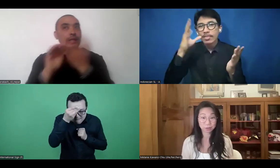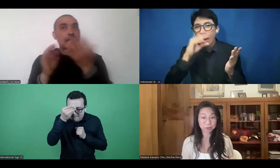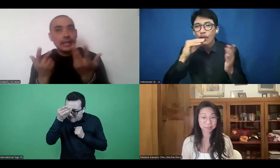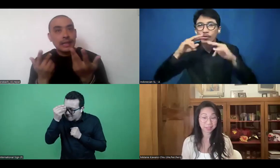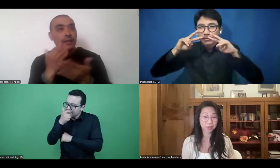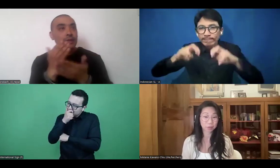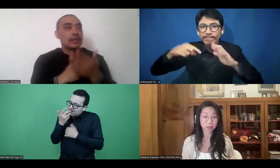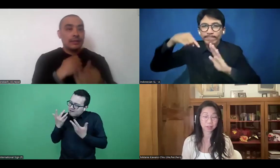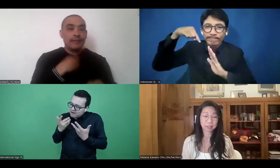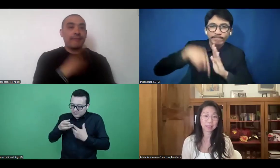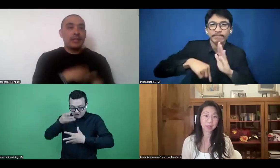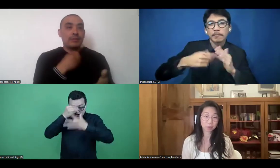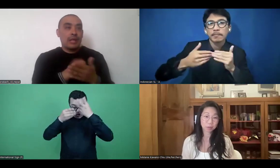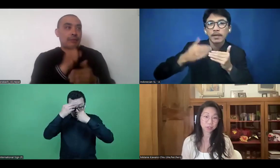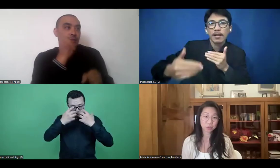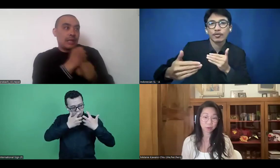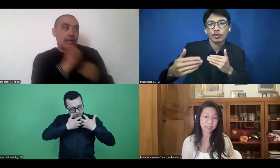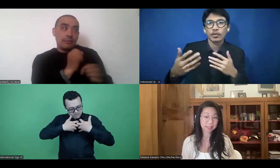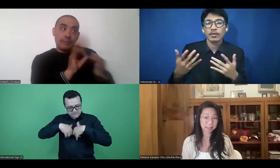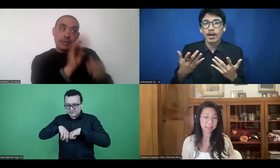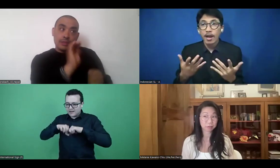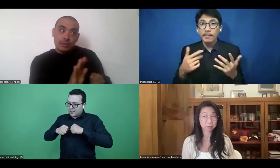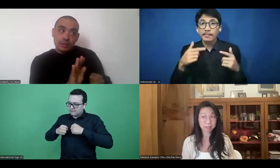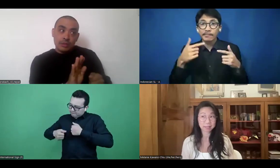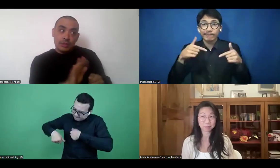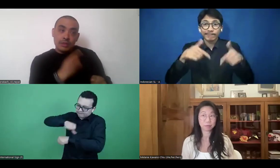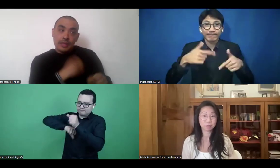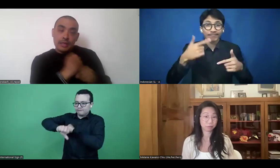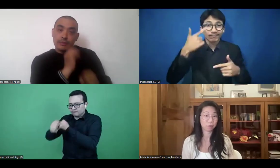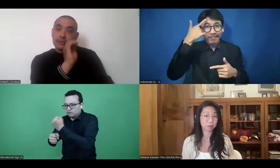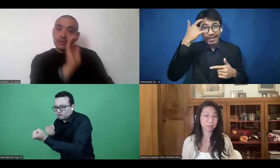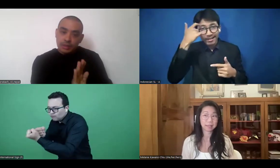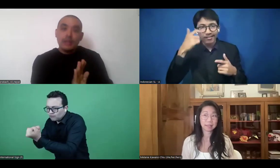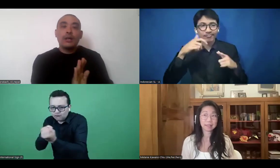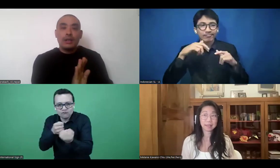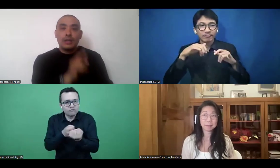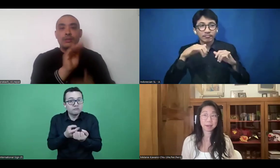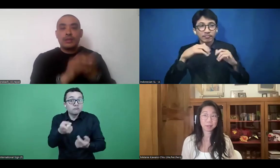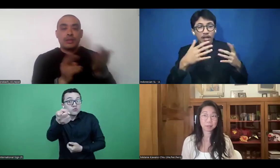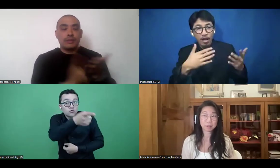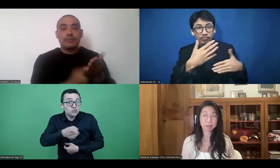to you in your work, and what would you want to see from us moving forward?